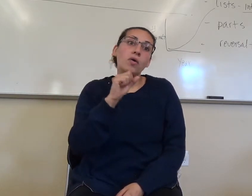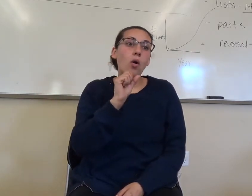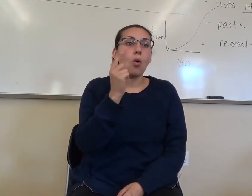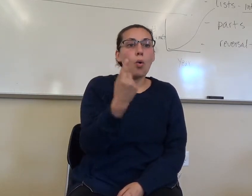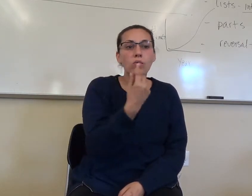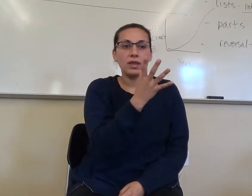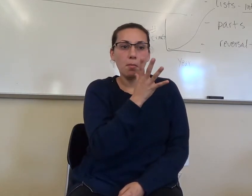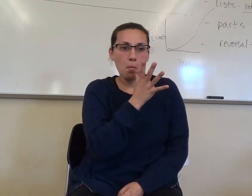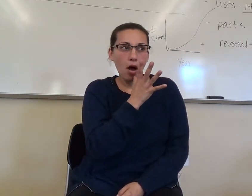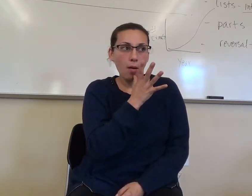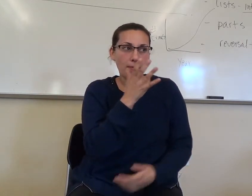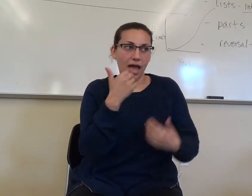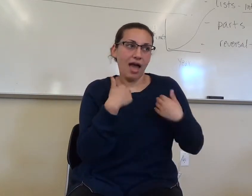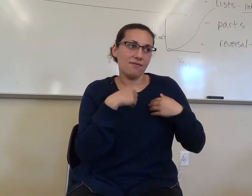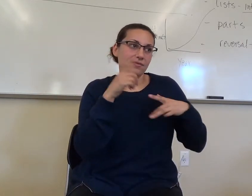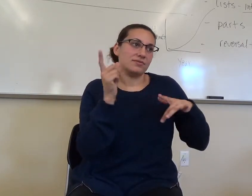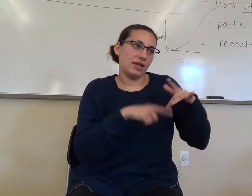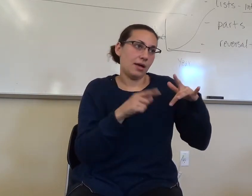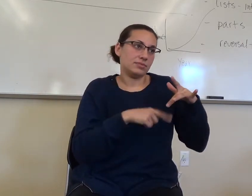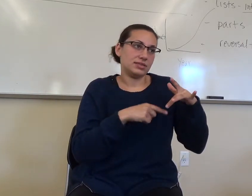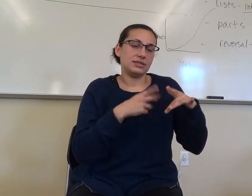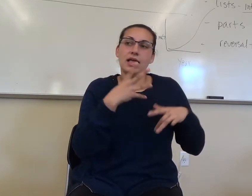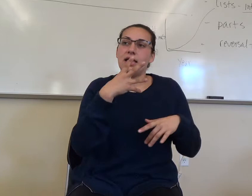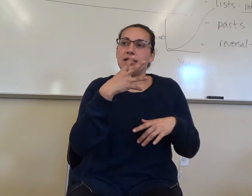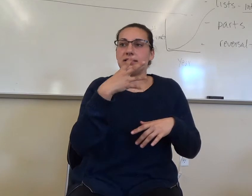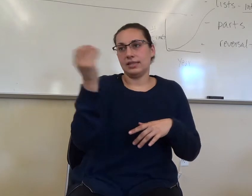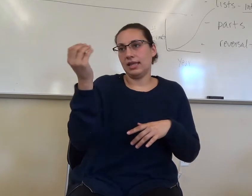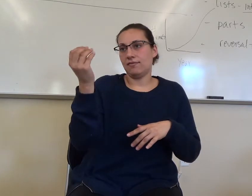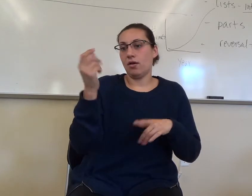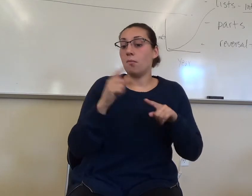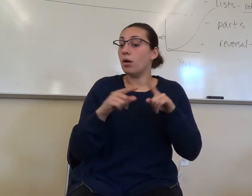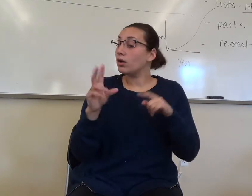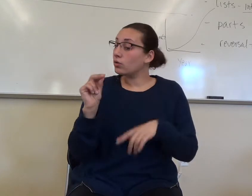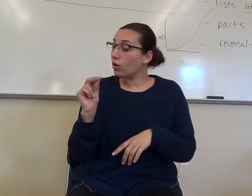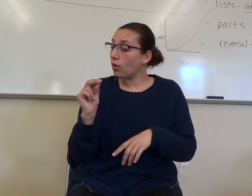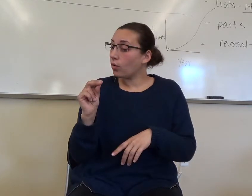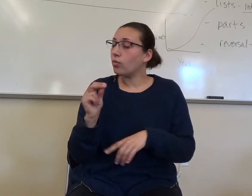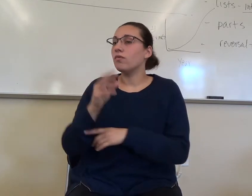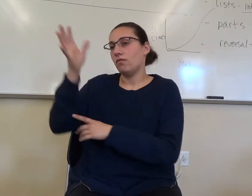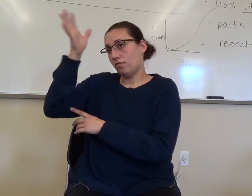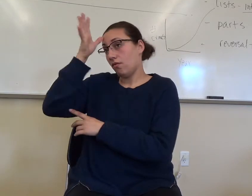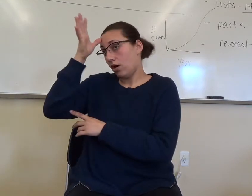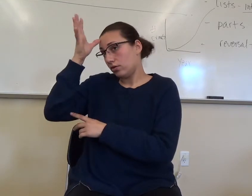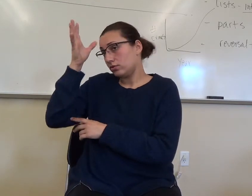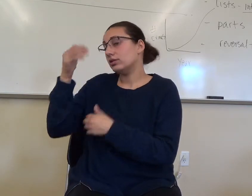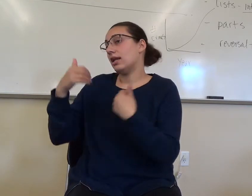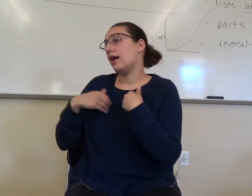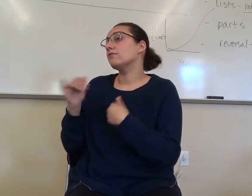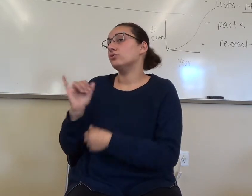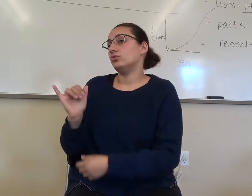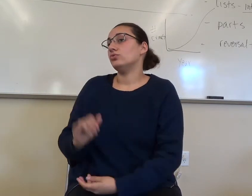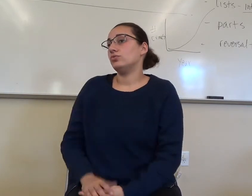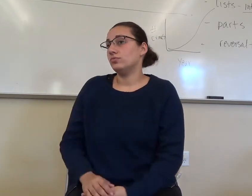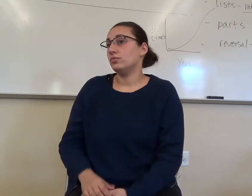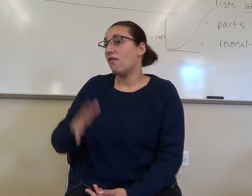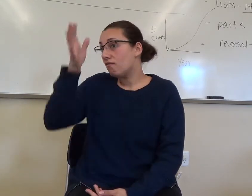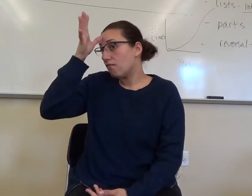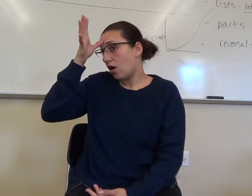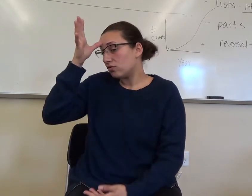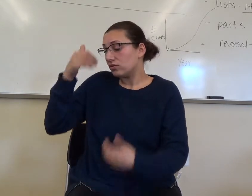before. Nowadays, because fathers are more, there's more of an incidence of fathers caring for their children.